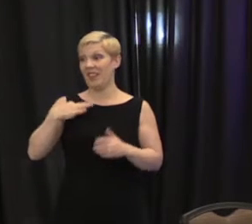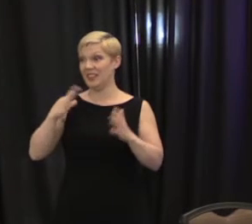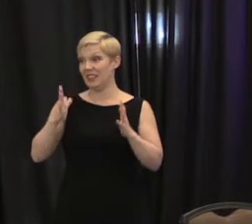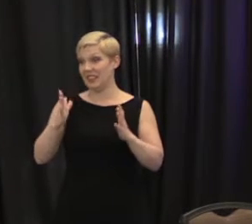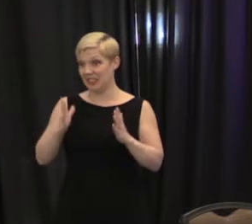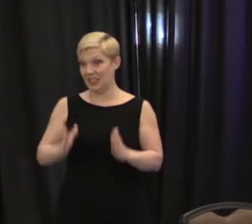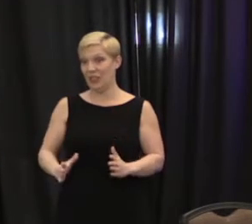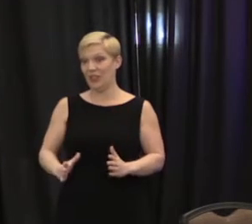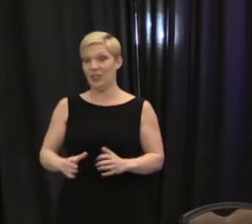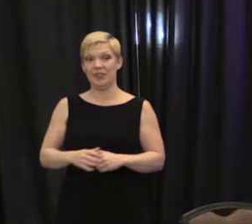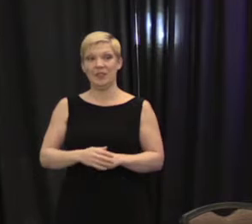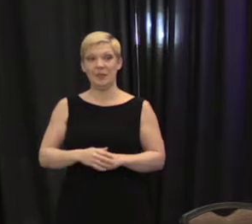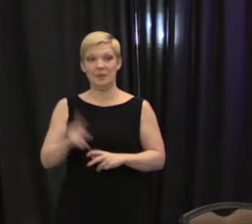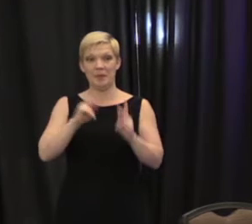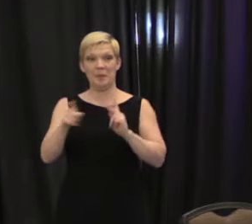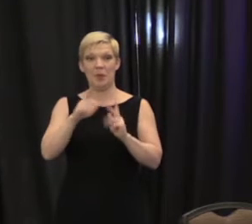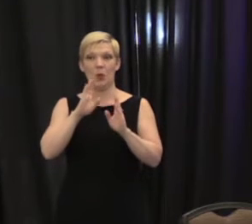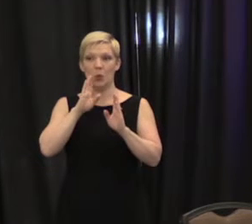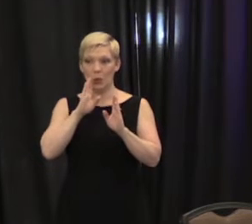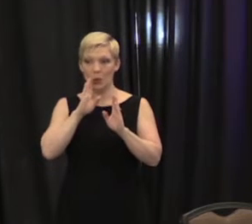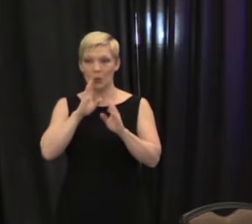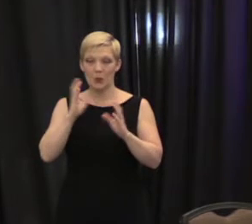Volunteers.